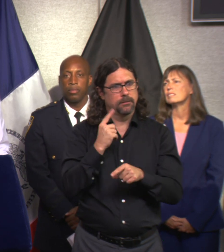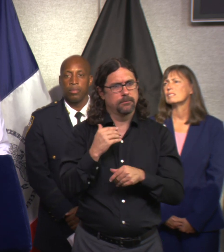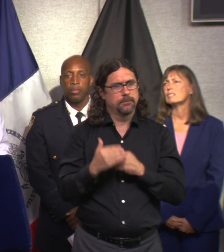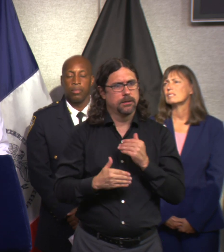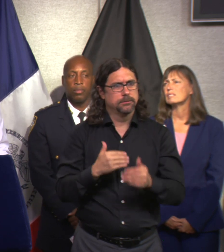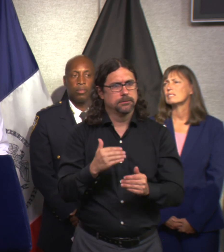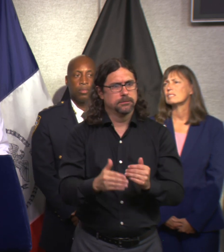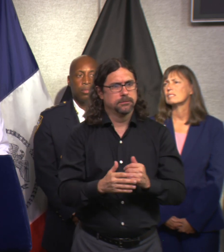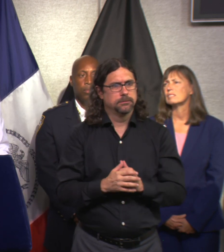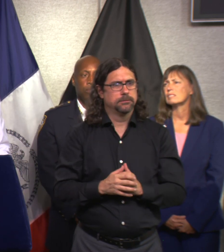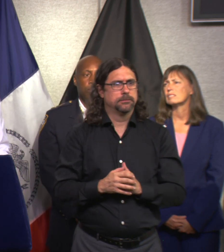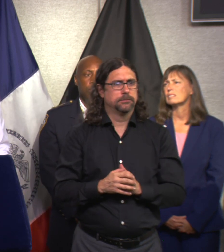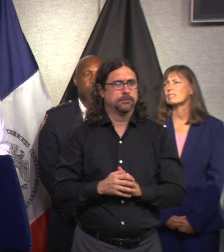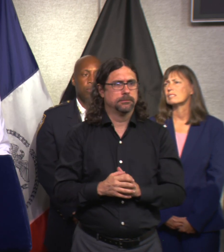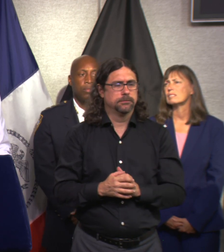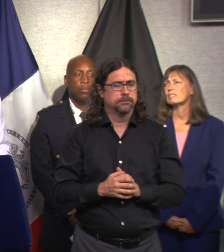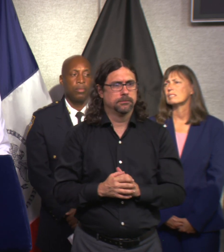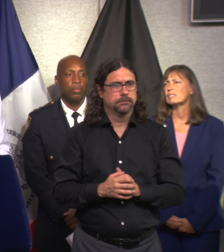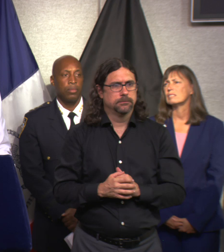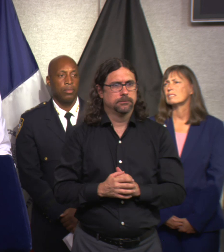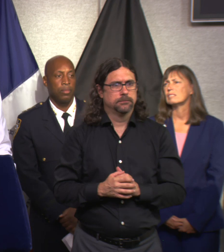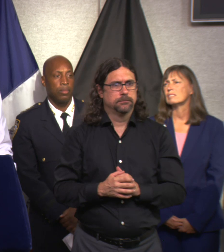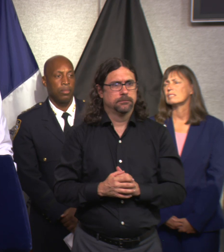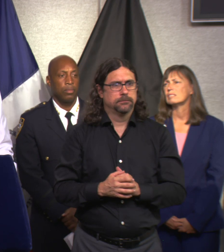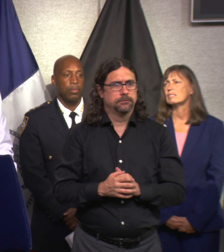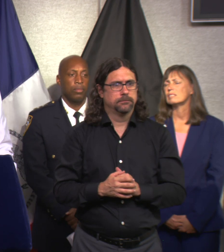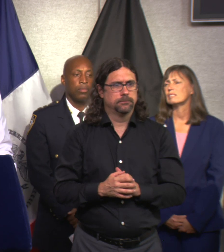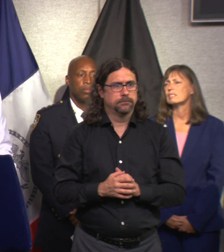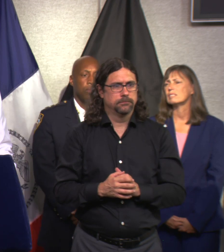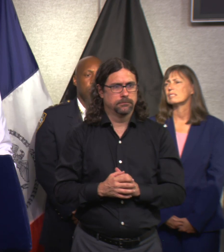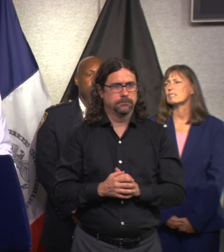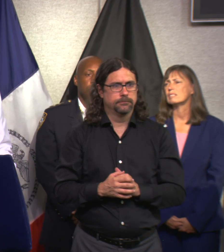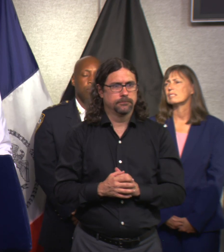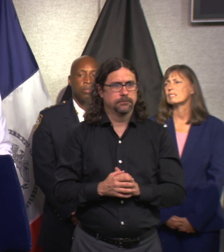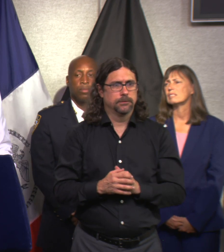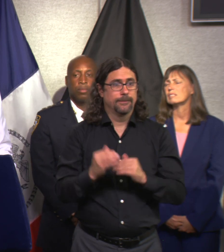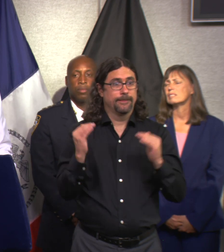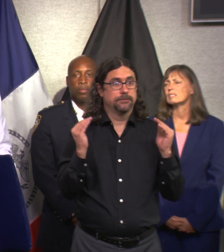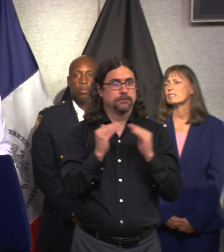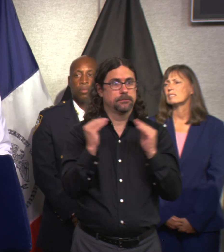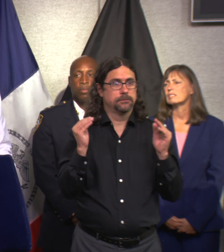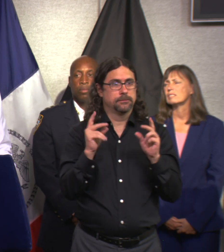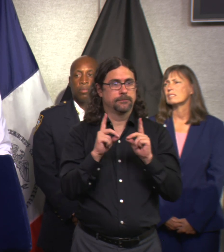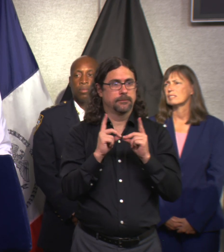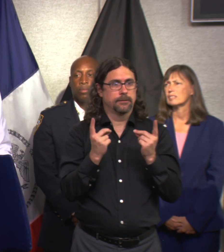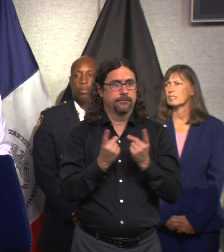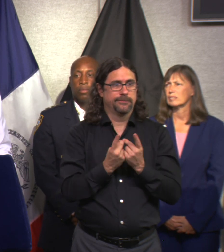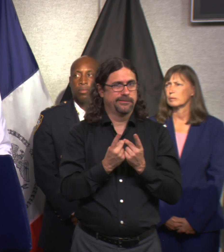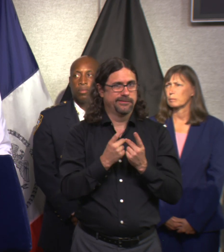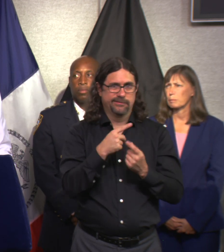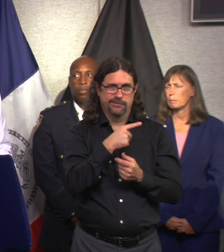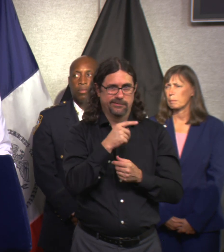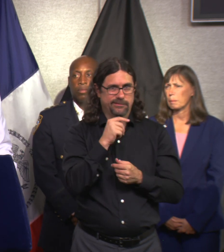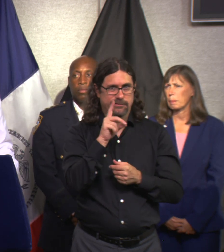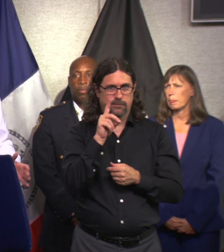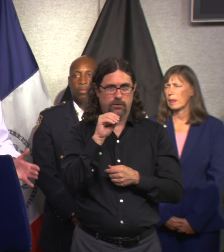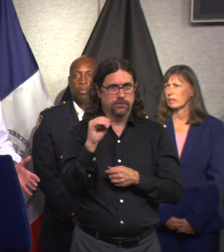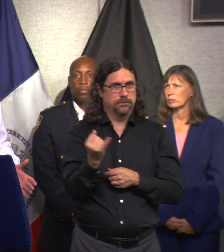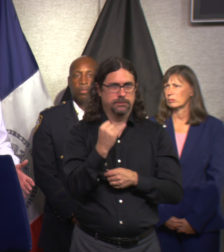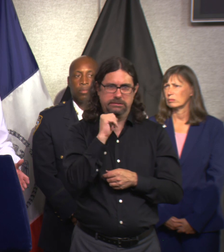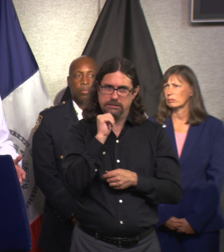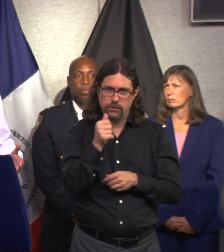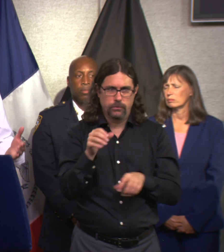the Justice Department was going to do its job, and they didn't. And that's unfathomable to me, Dave. It's been